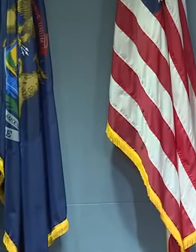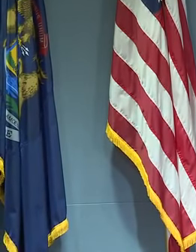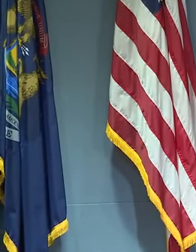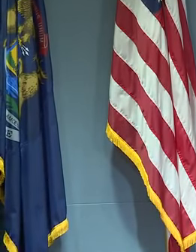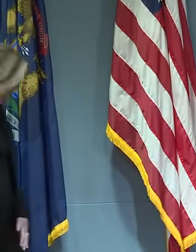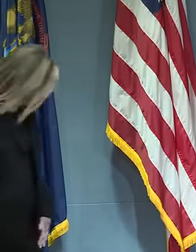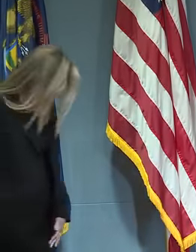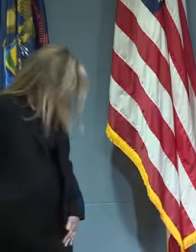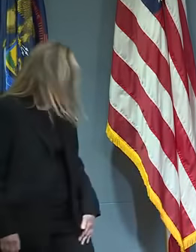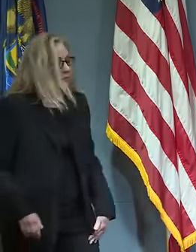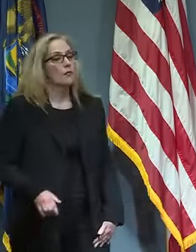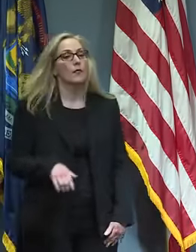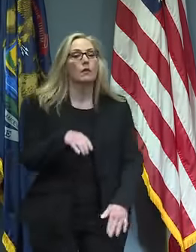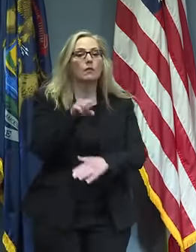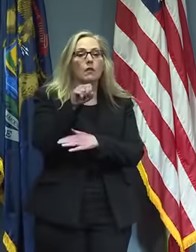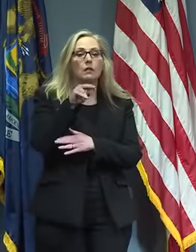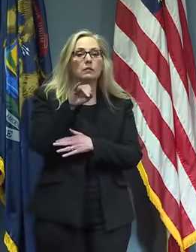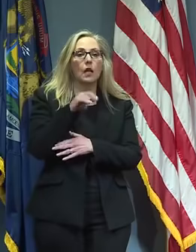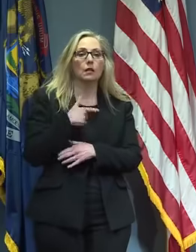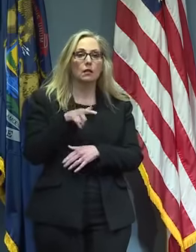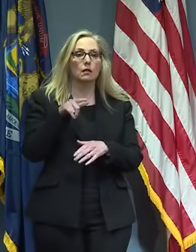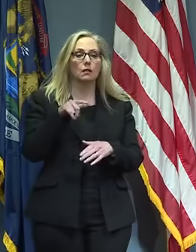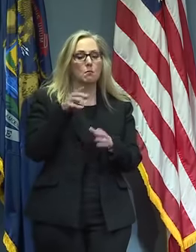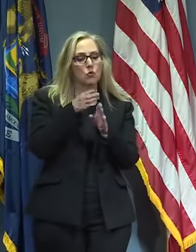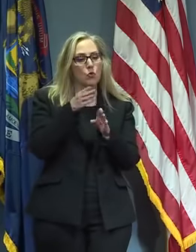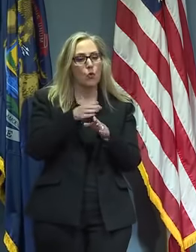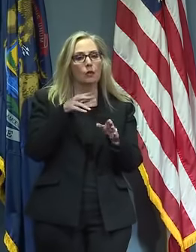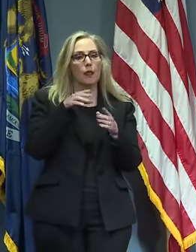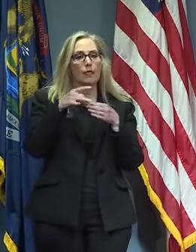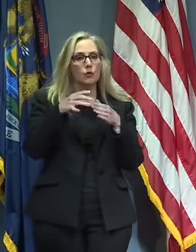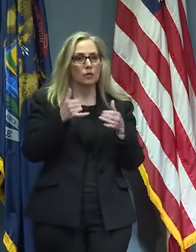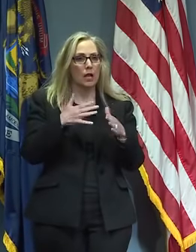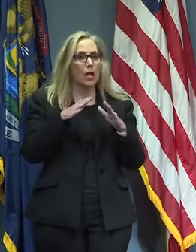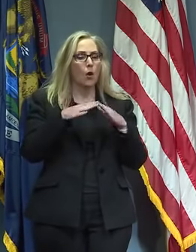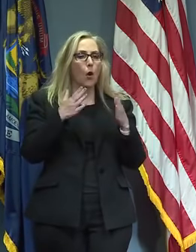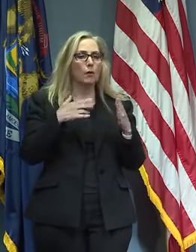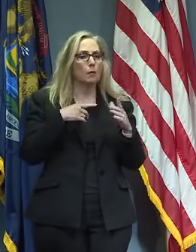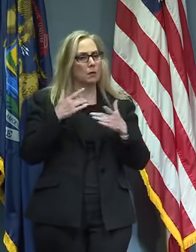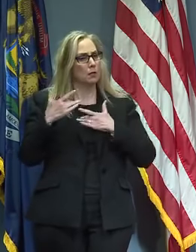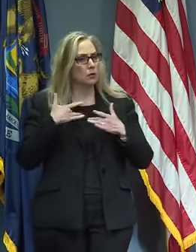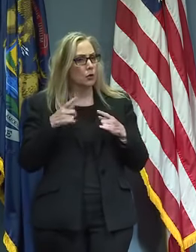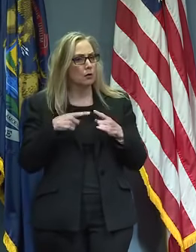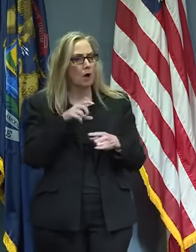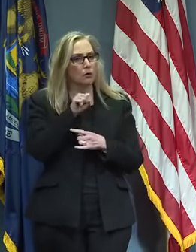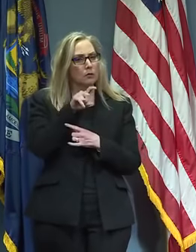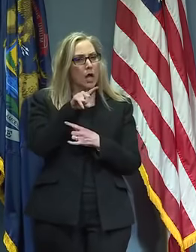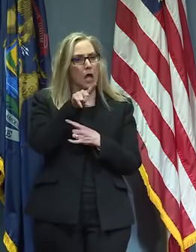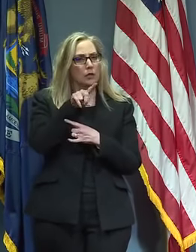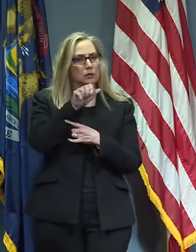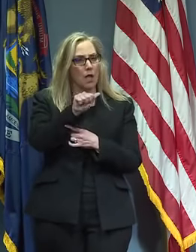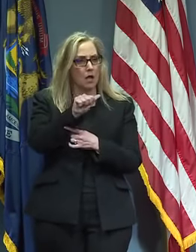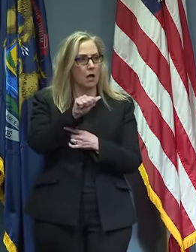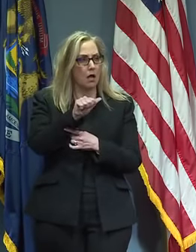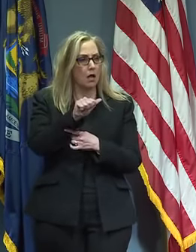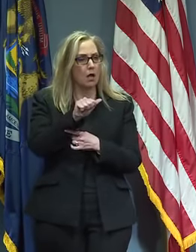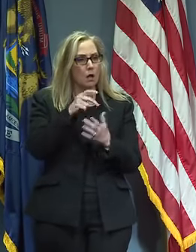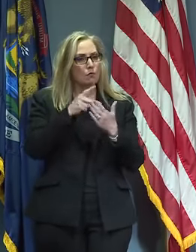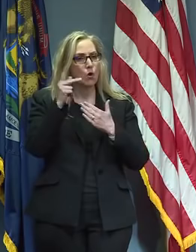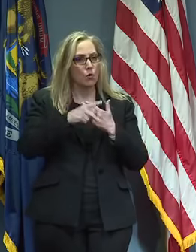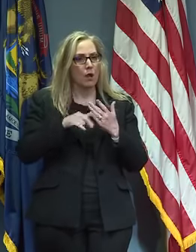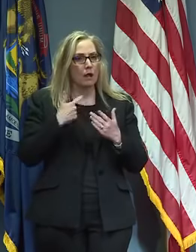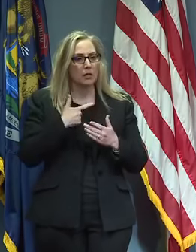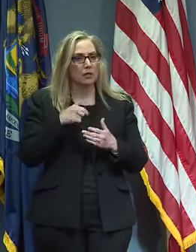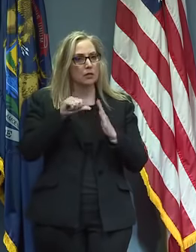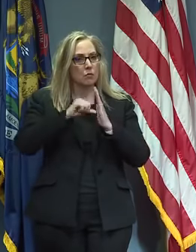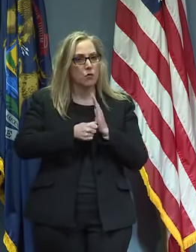expressed concern over what he called the Essential Critical Infrastructure, or SISA, program, and it is his